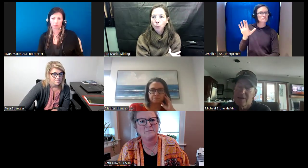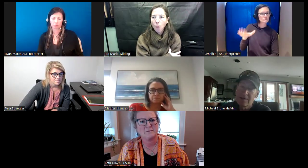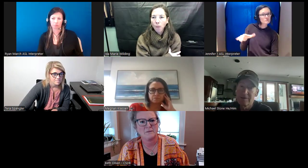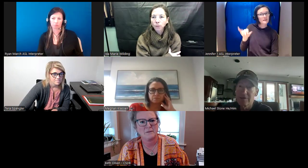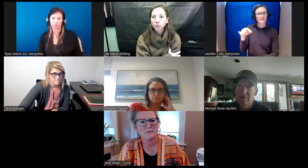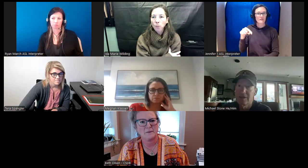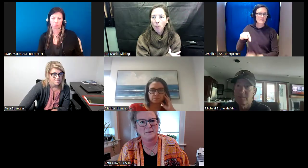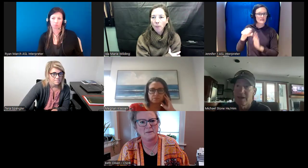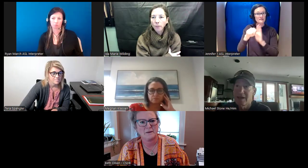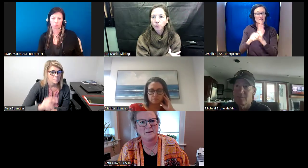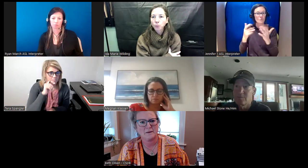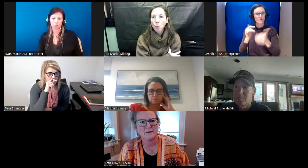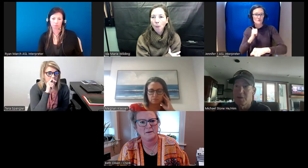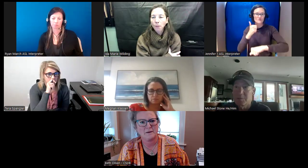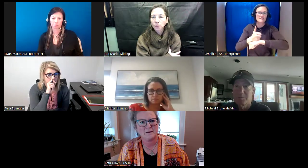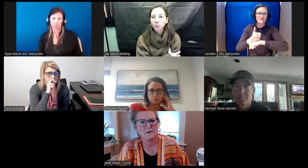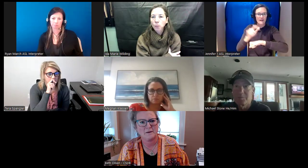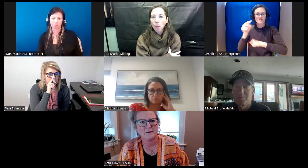education, literally have